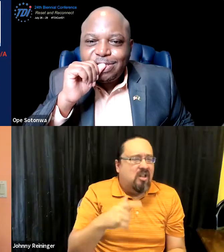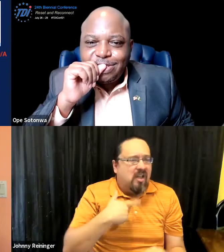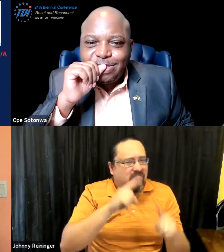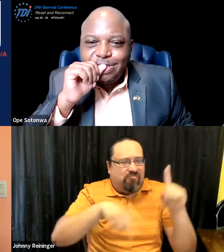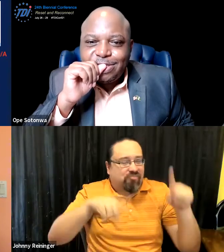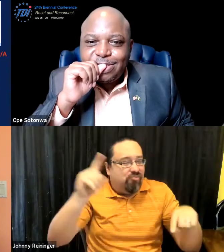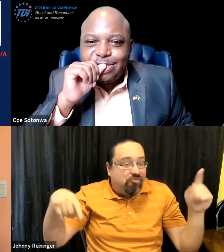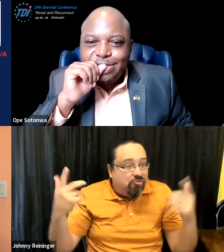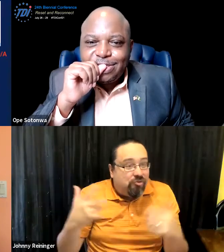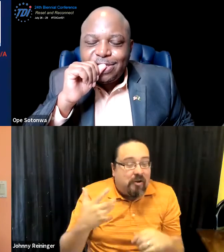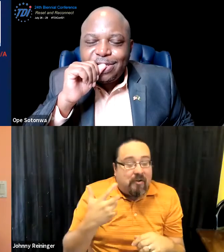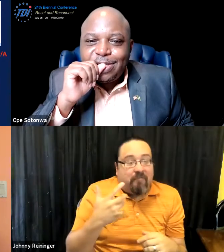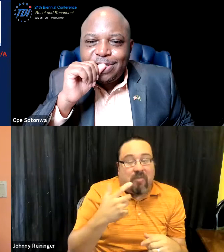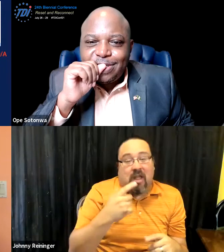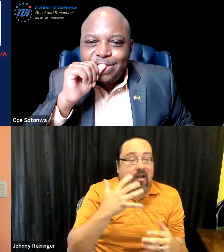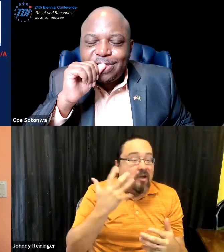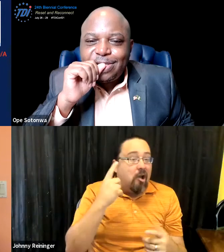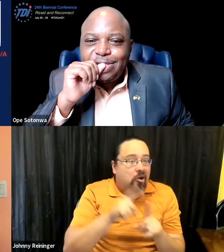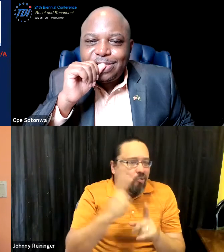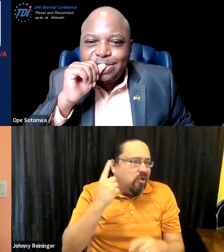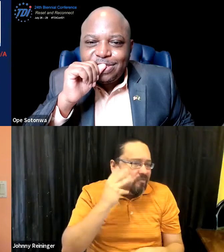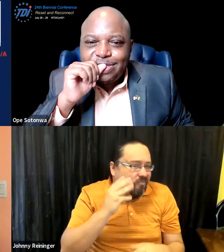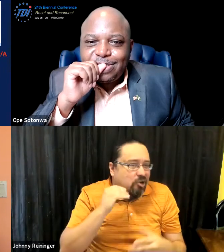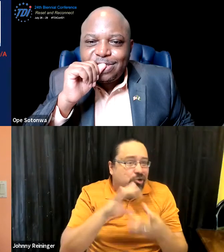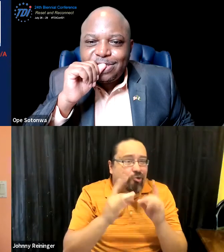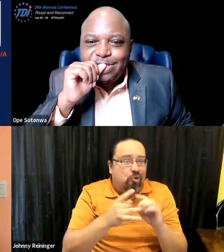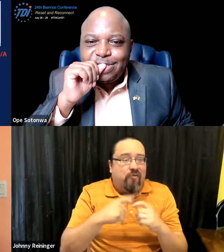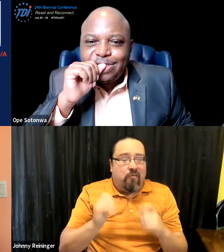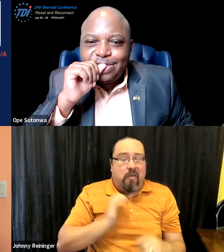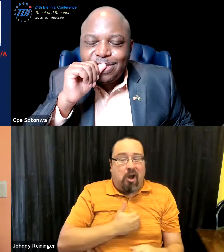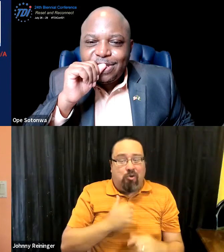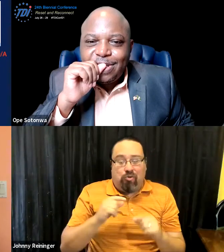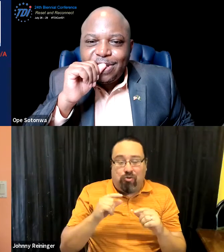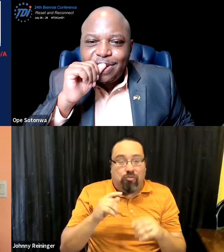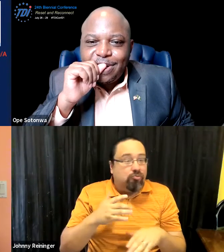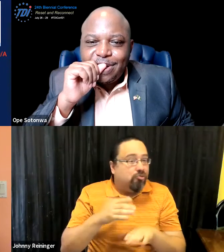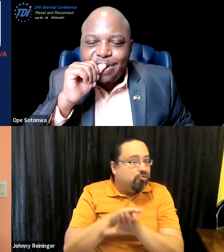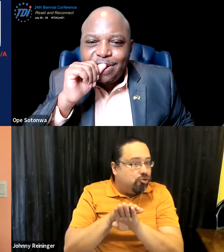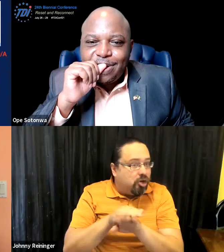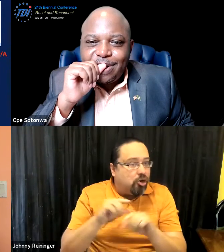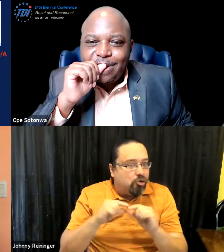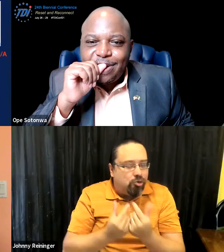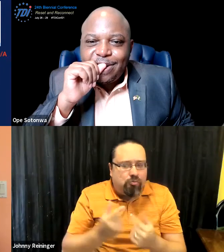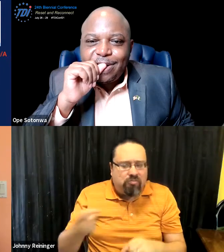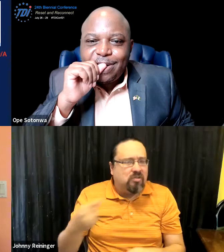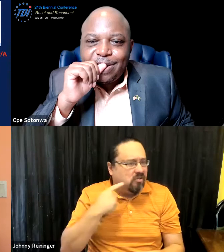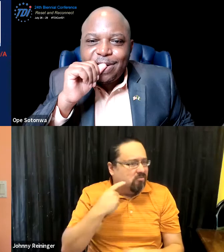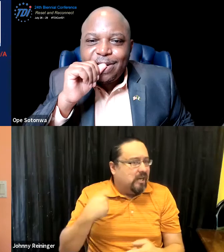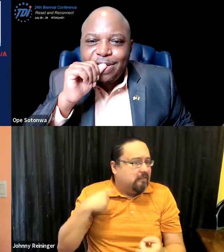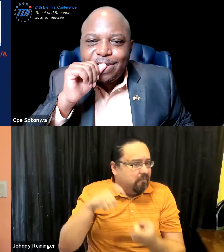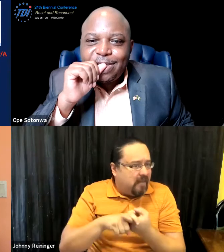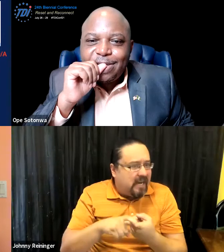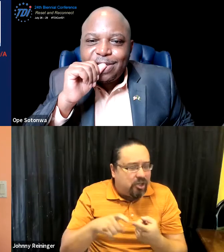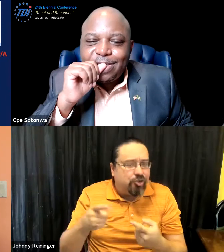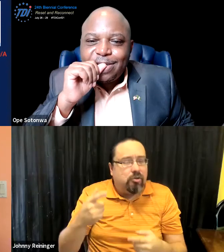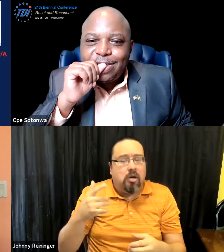maskul. So there's a different way for them to say that. And because it doesn't recognize that word. And one interesting story from our